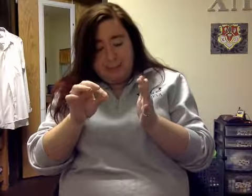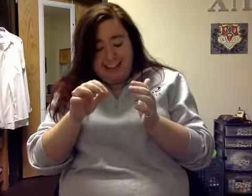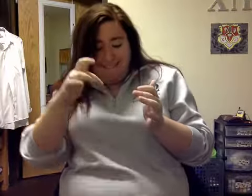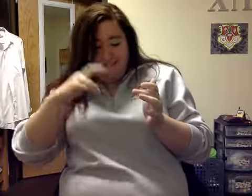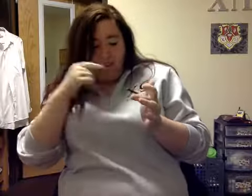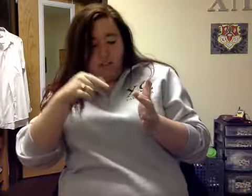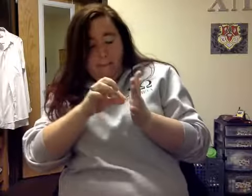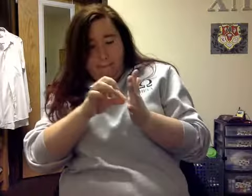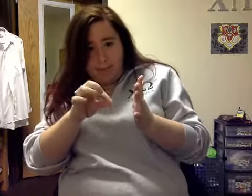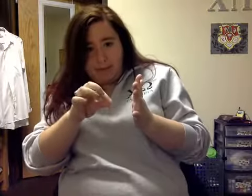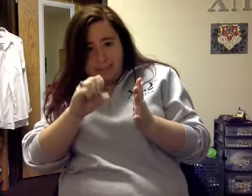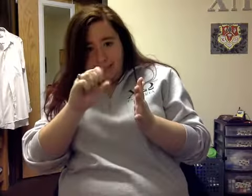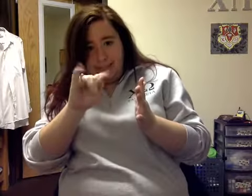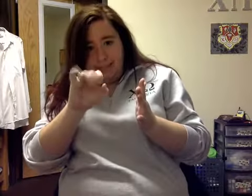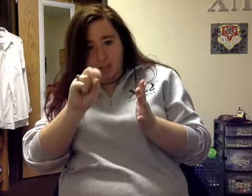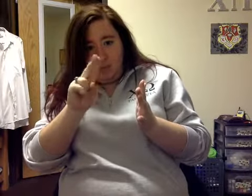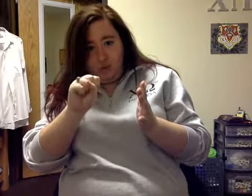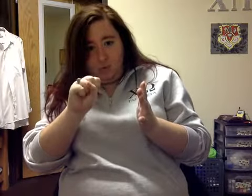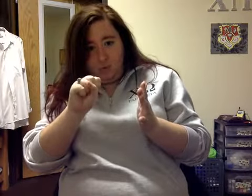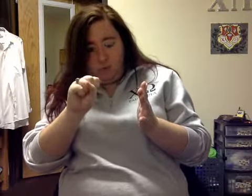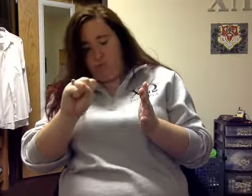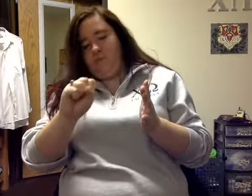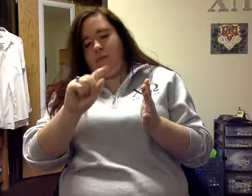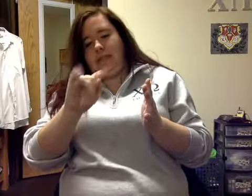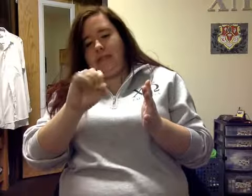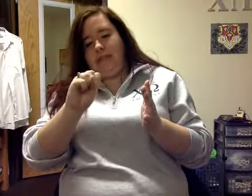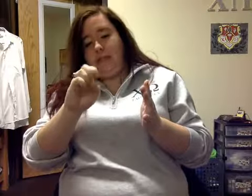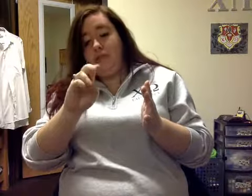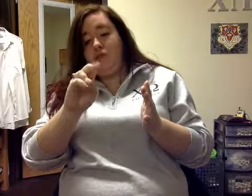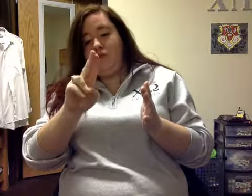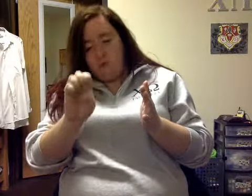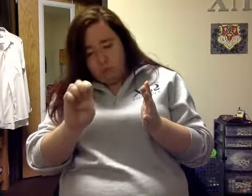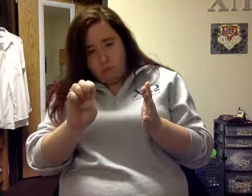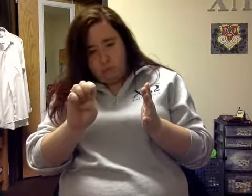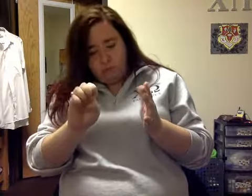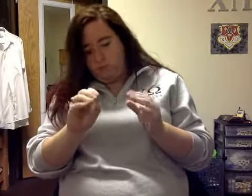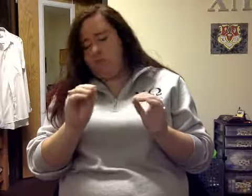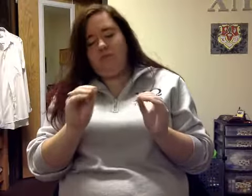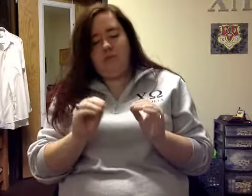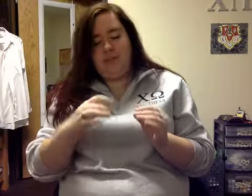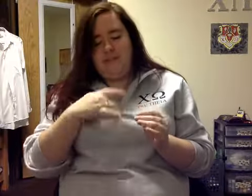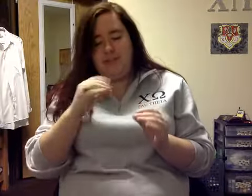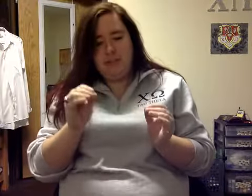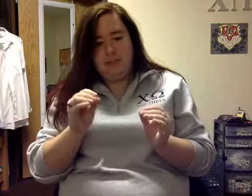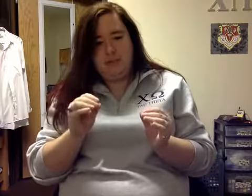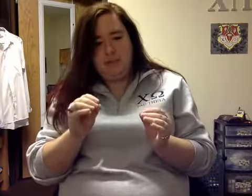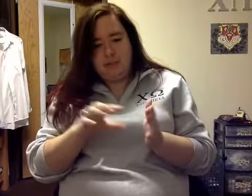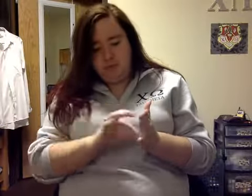and this does not cause any problems or distress. It's just a tiny piece of tissue. A person isn't even aware that this